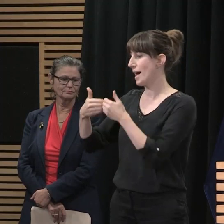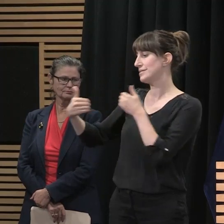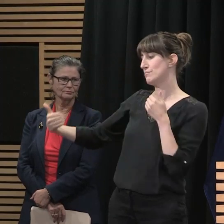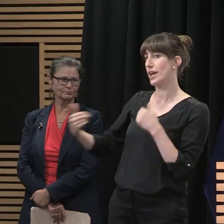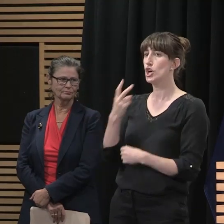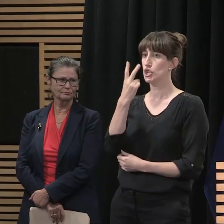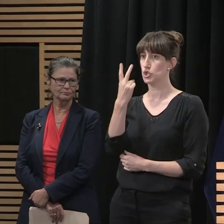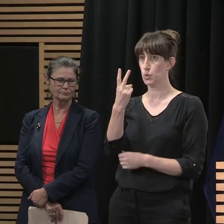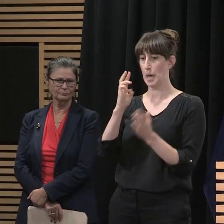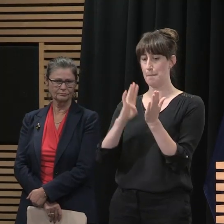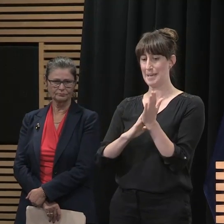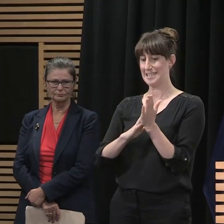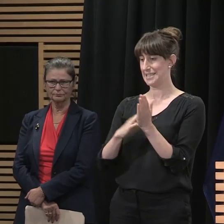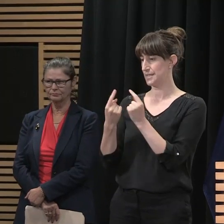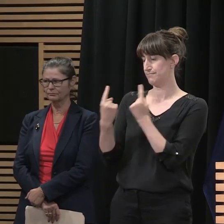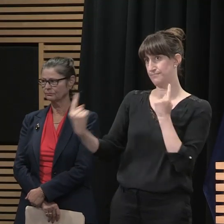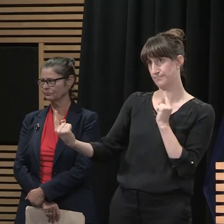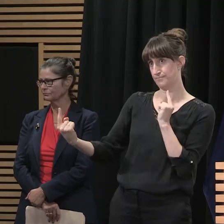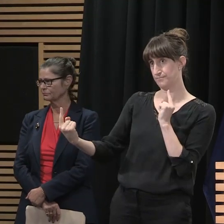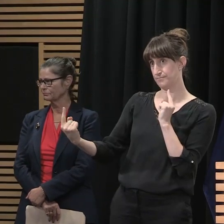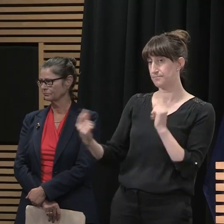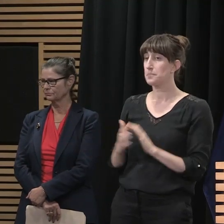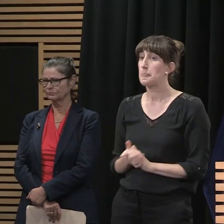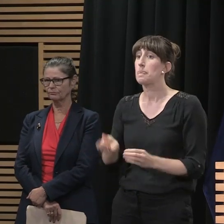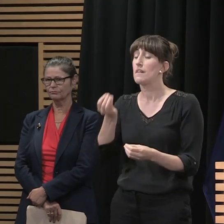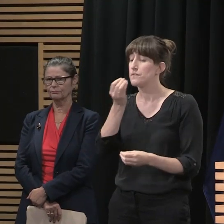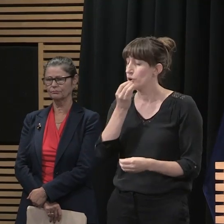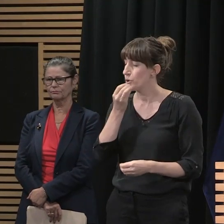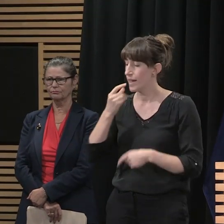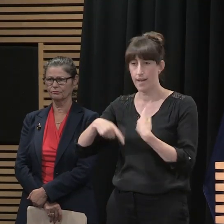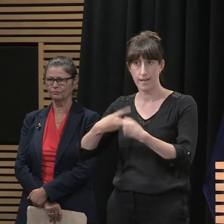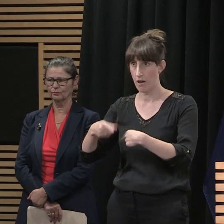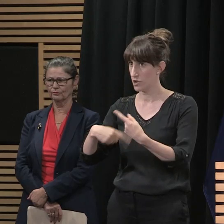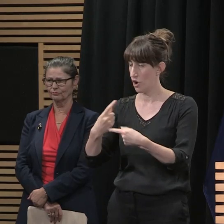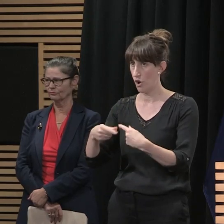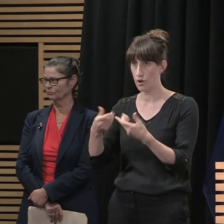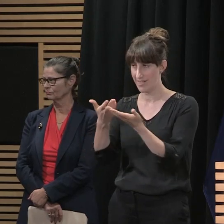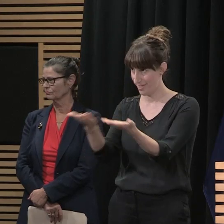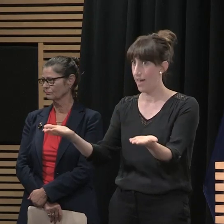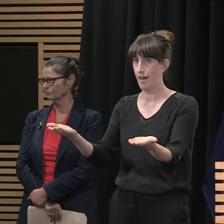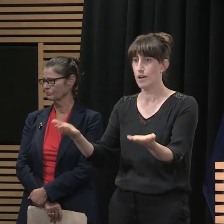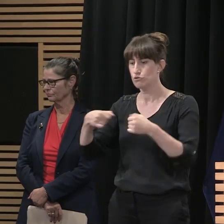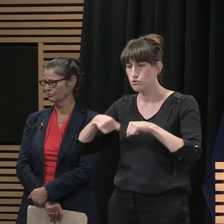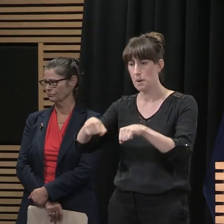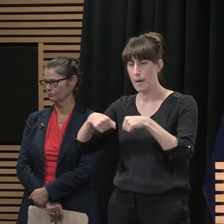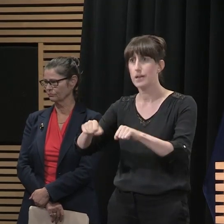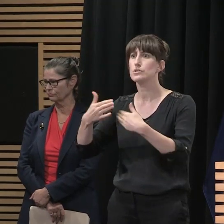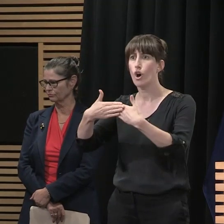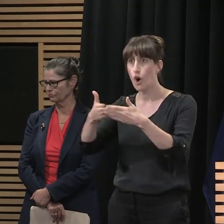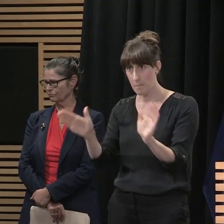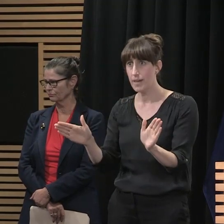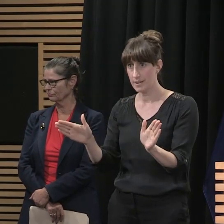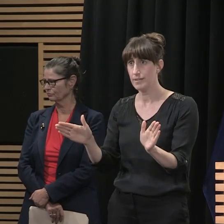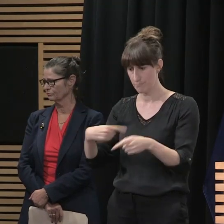Food will always be available. You can continue to go to the supermarket or to a pharmacy and so forth, but again, keep your distance from others. And if